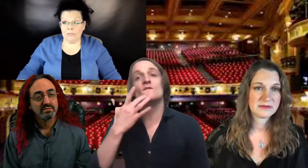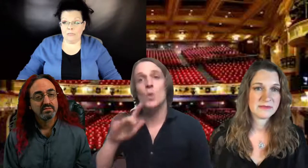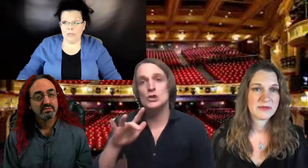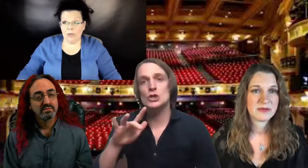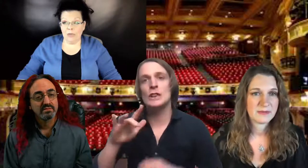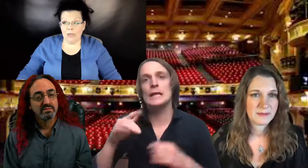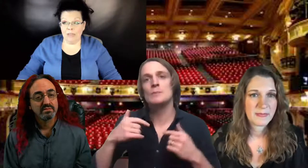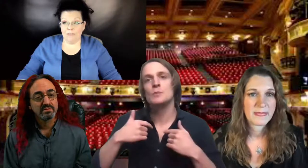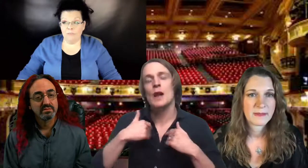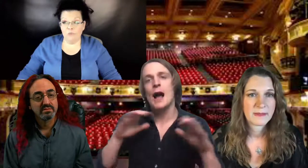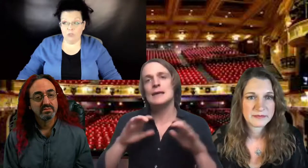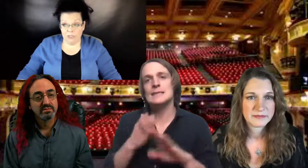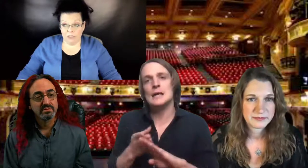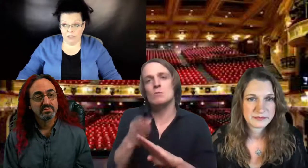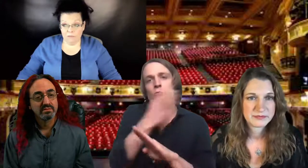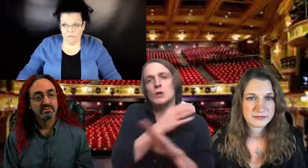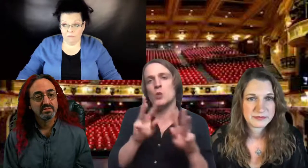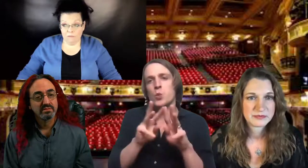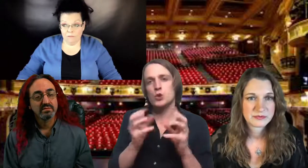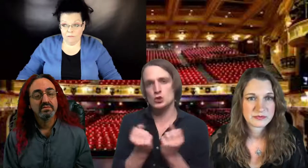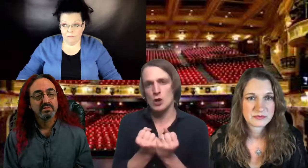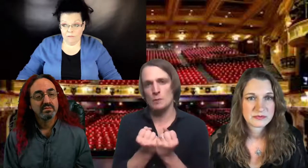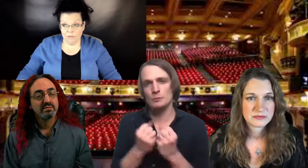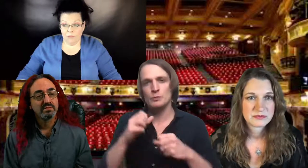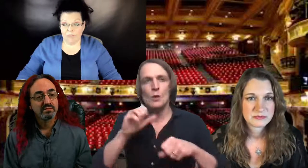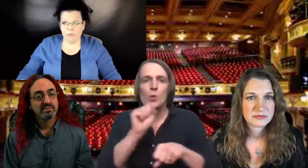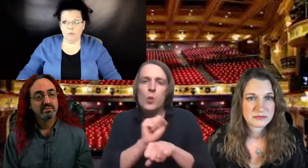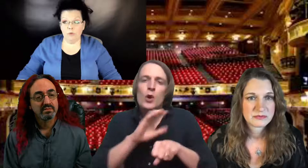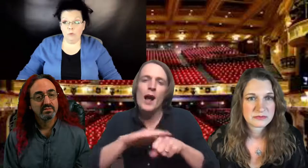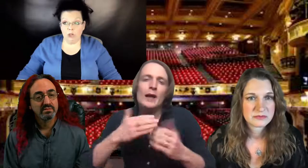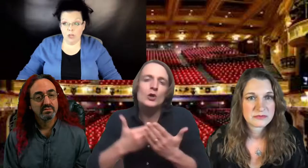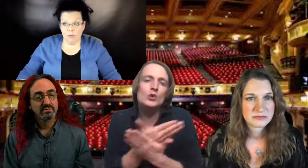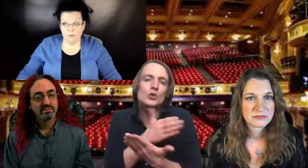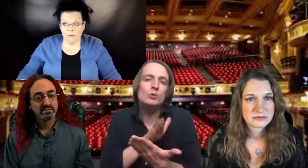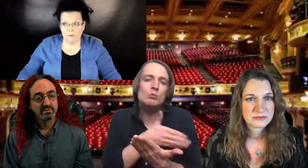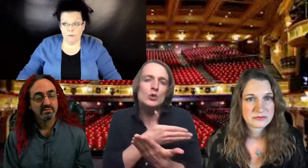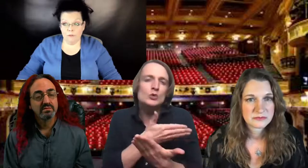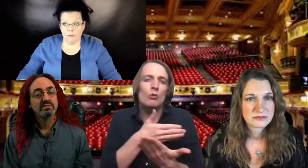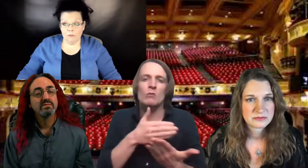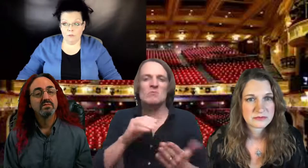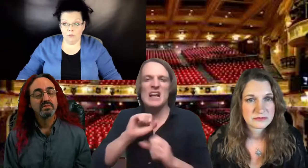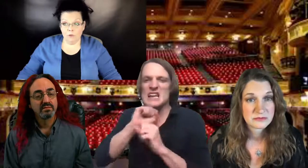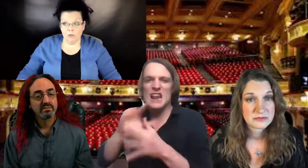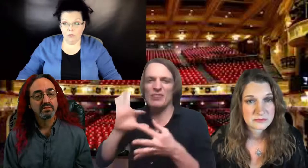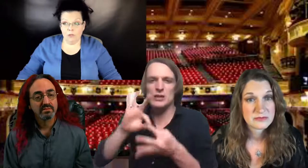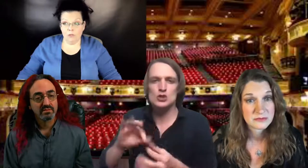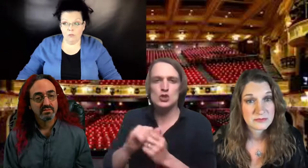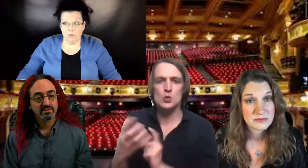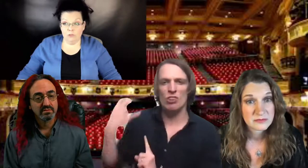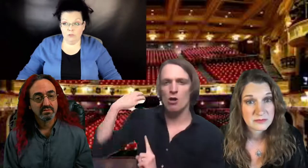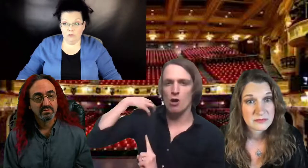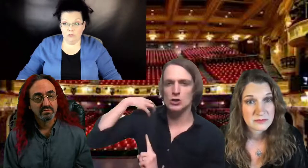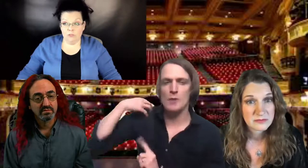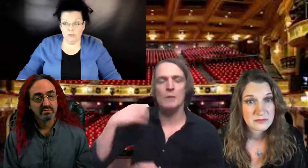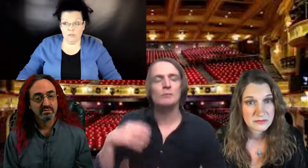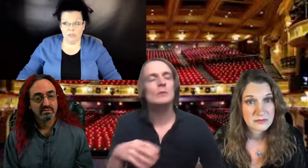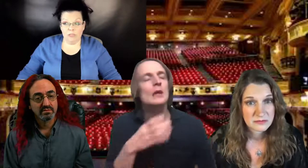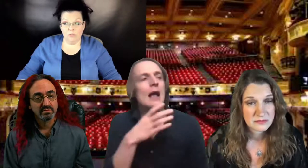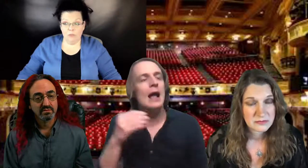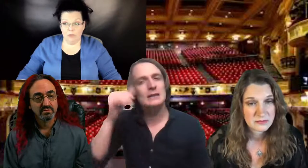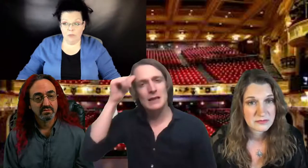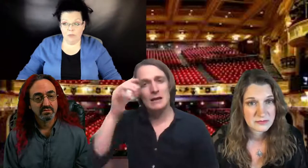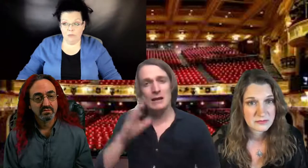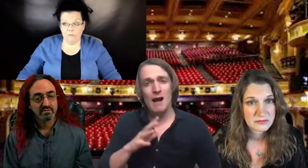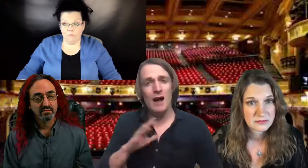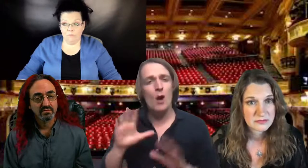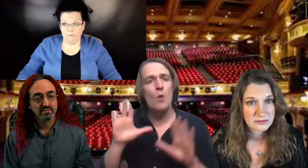to the beginning and how we act. Fortunately, I did a pre-workshop to work on new musicals, nothing related